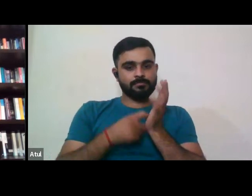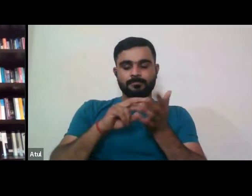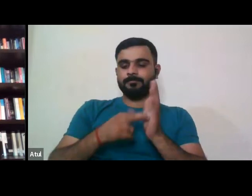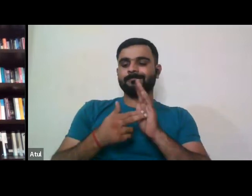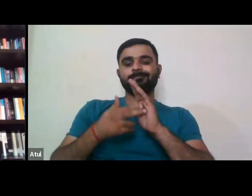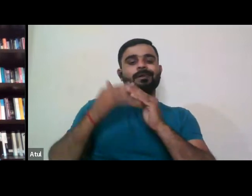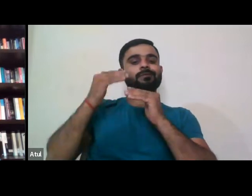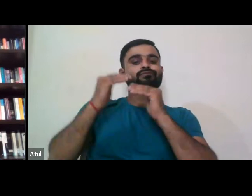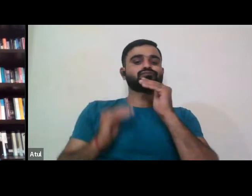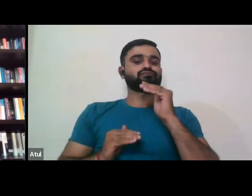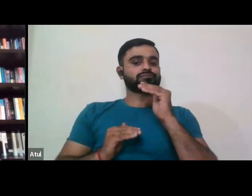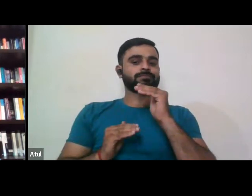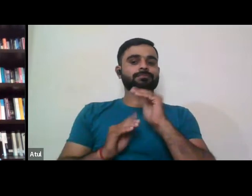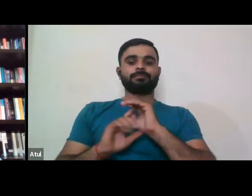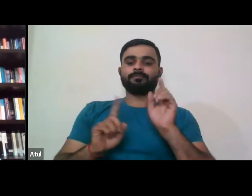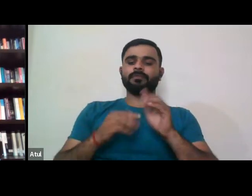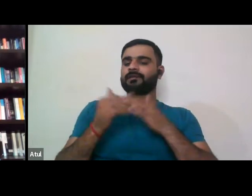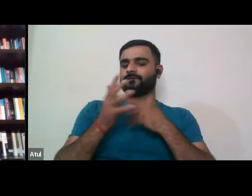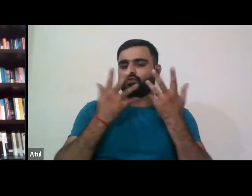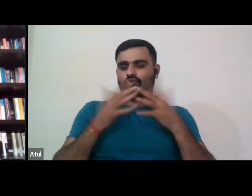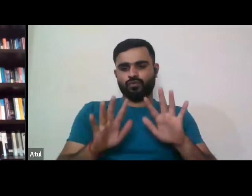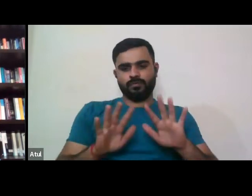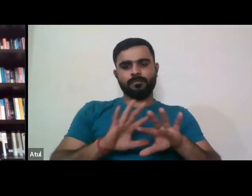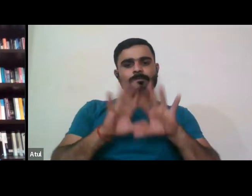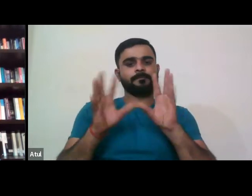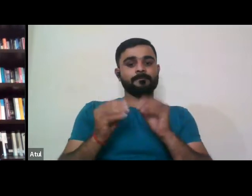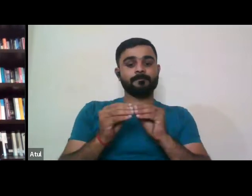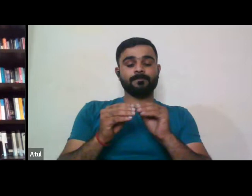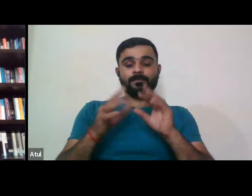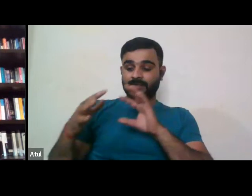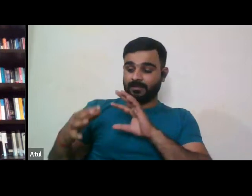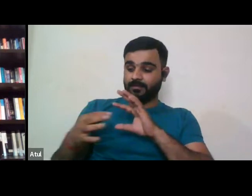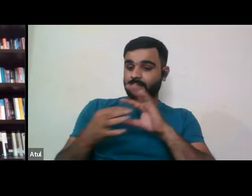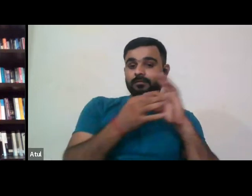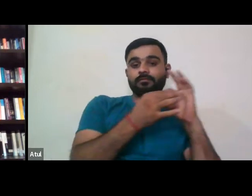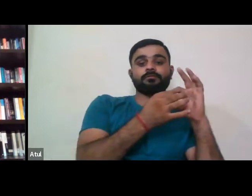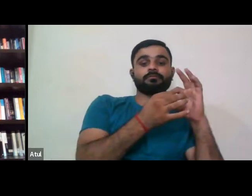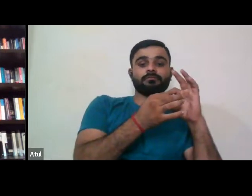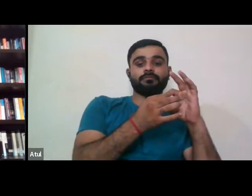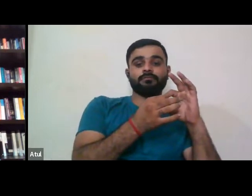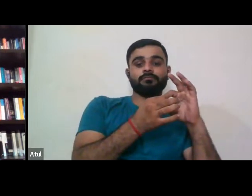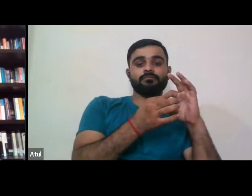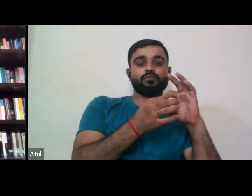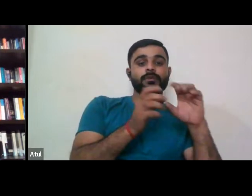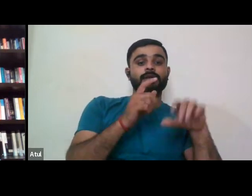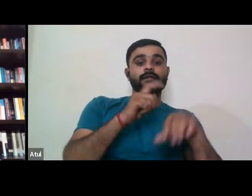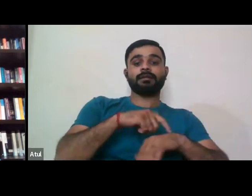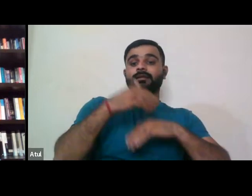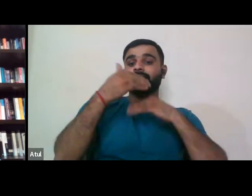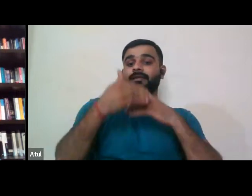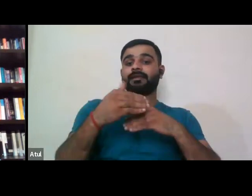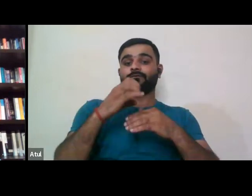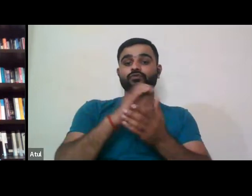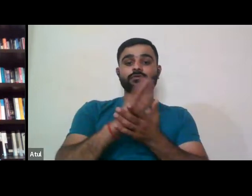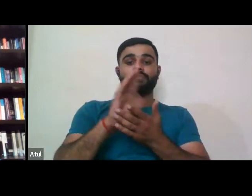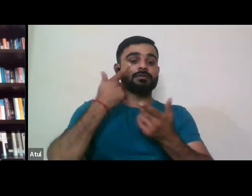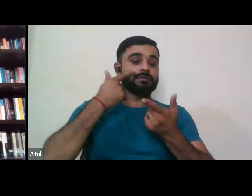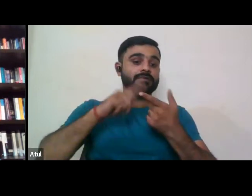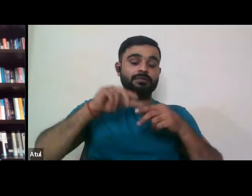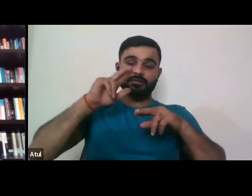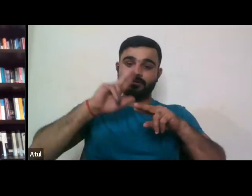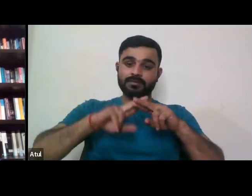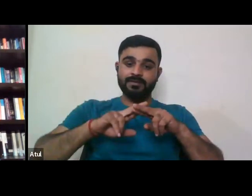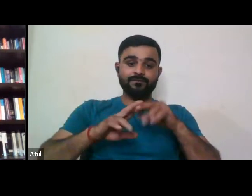the standards. However, this is also linked to the tenure of the chief justices. right?